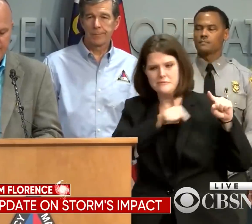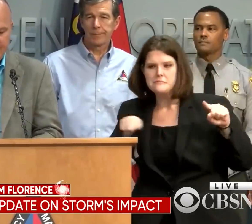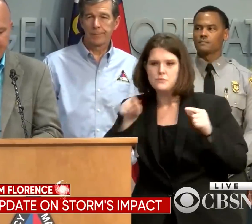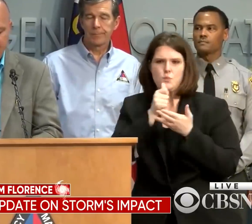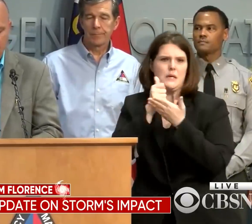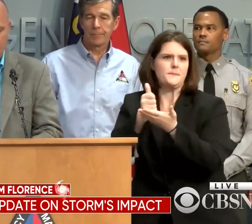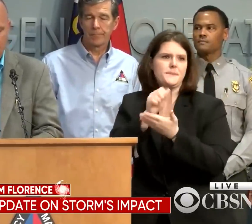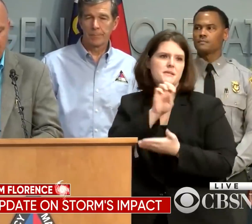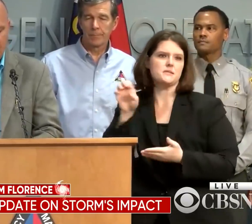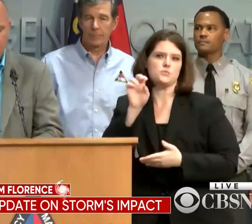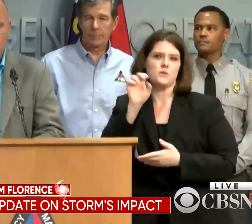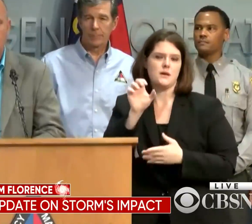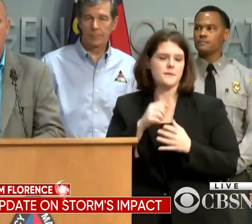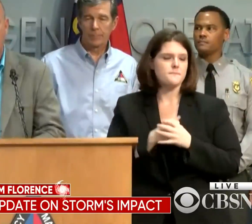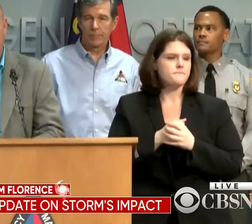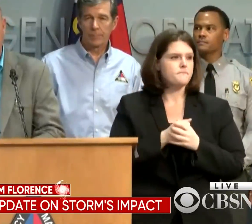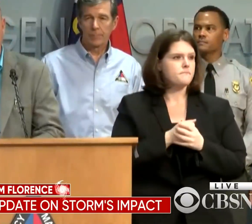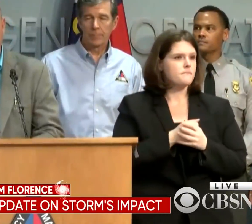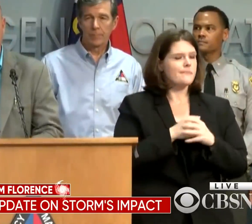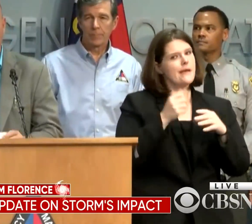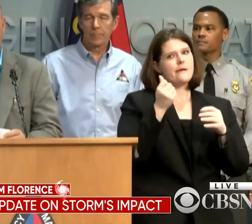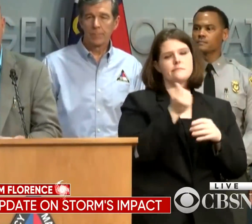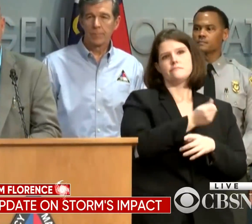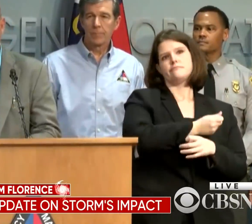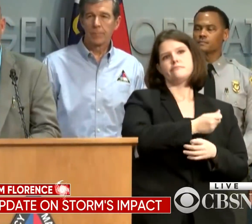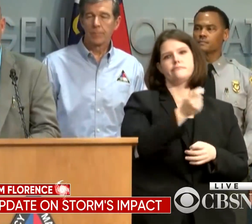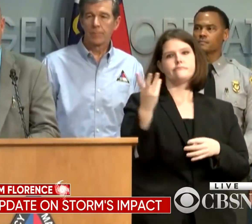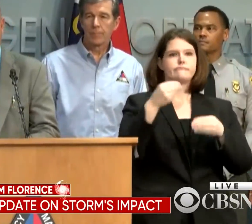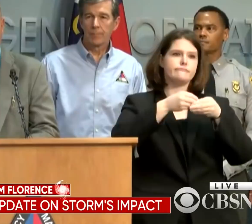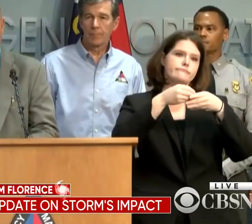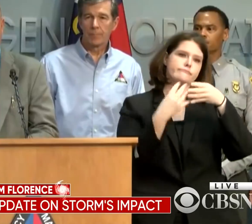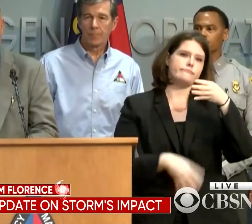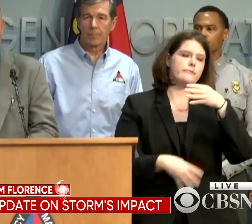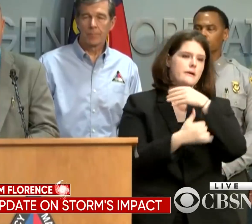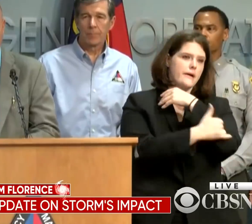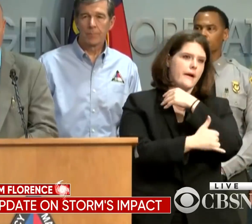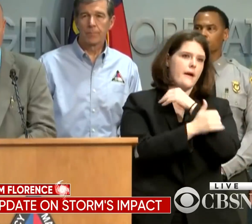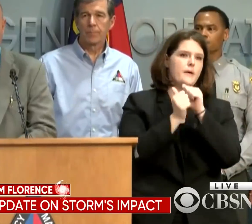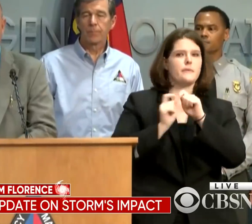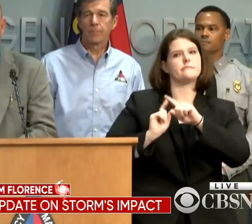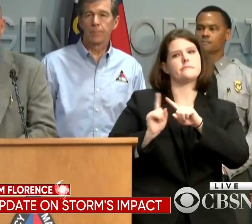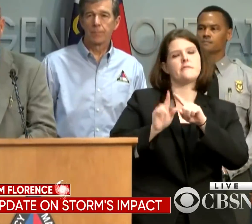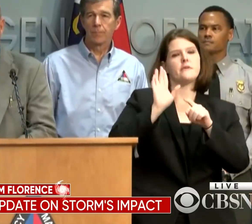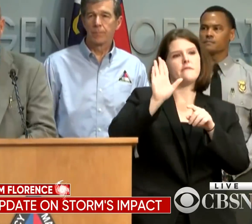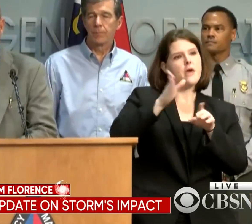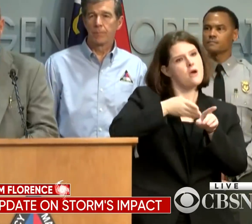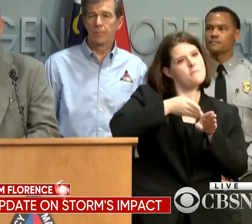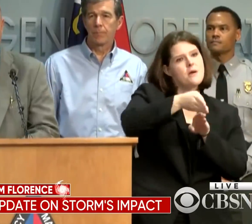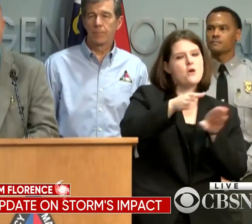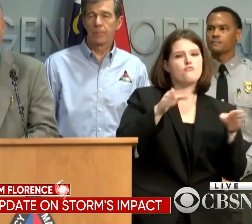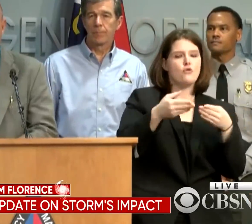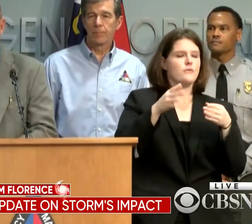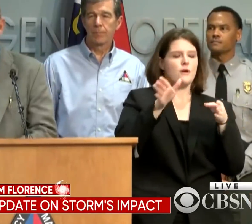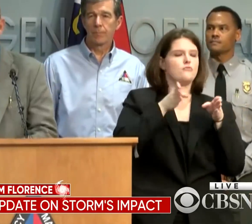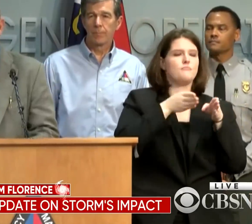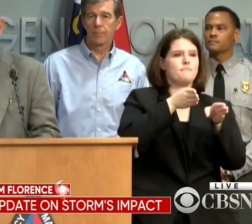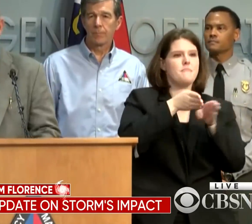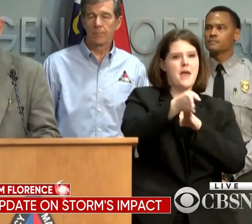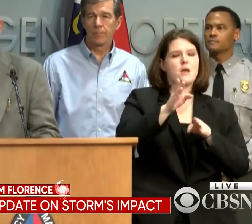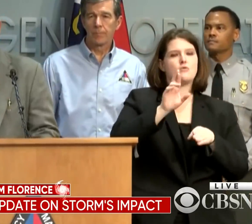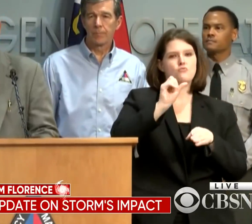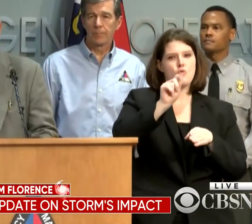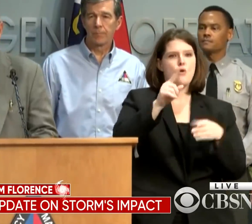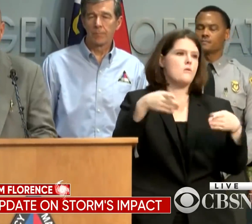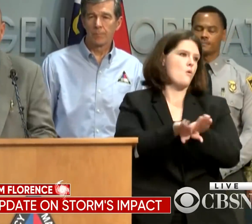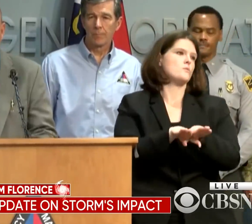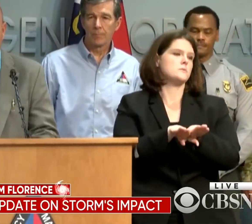Carolina. There's numerous counties with numerous primary roads closed. Almost every